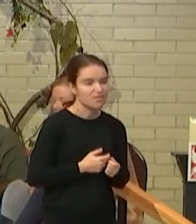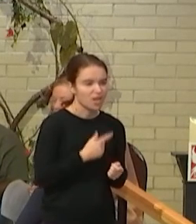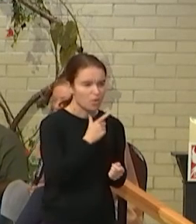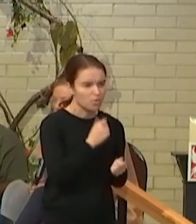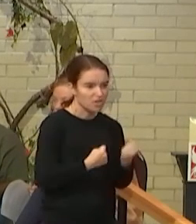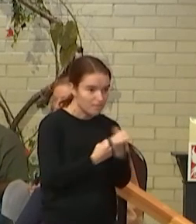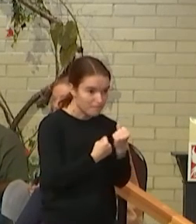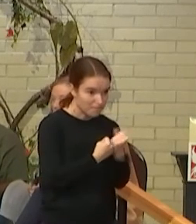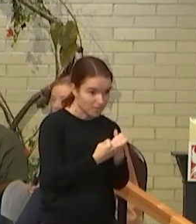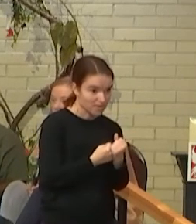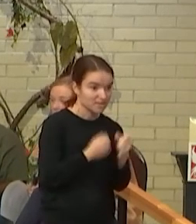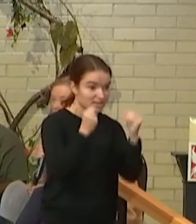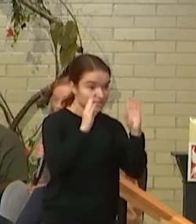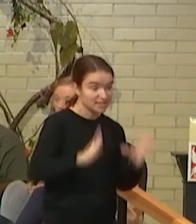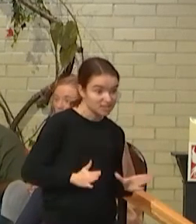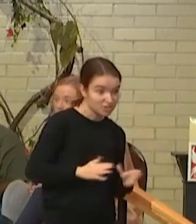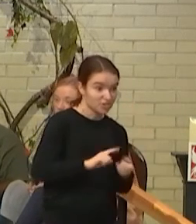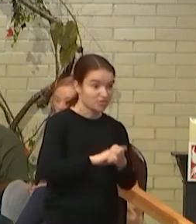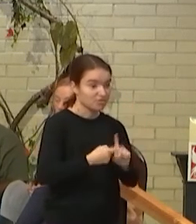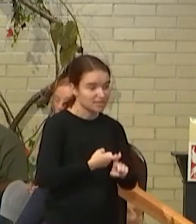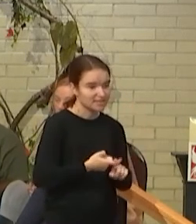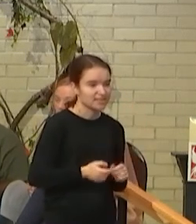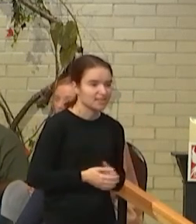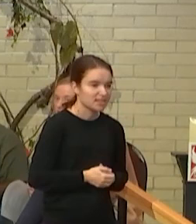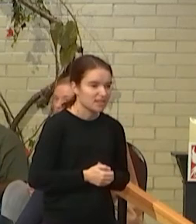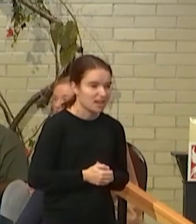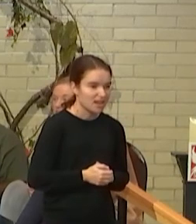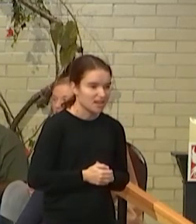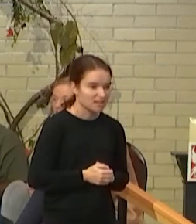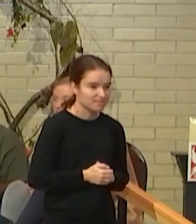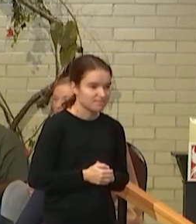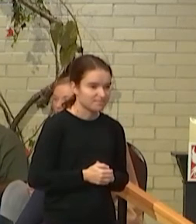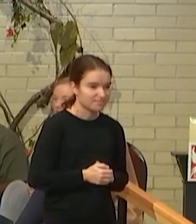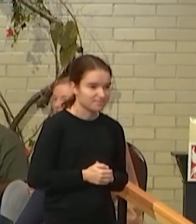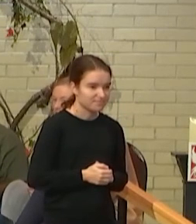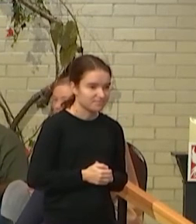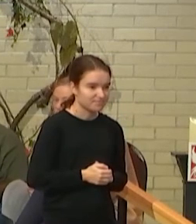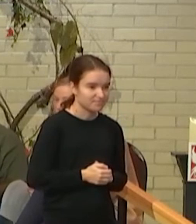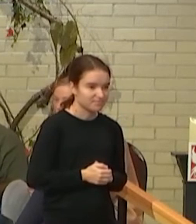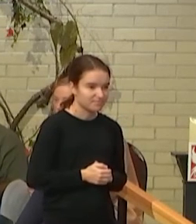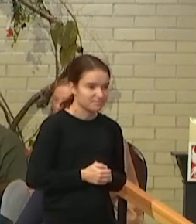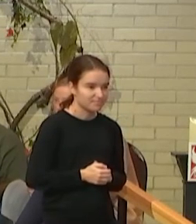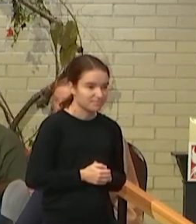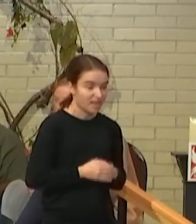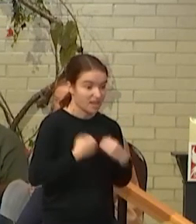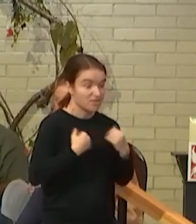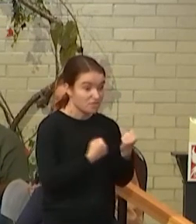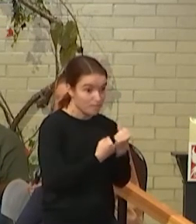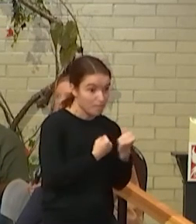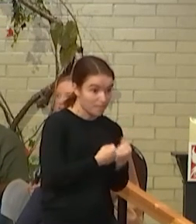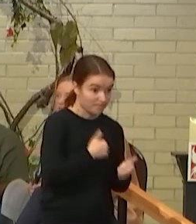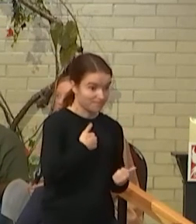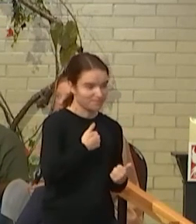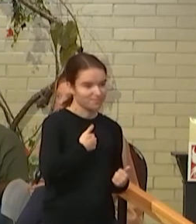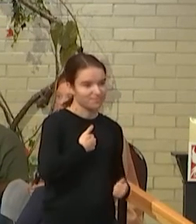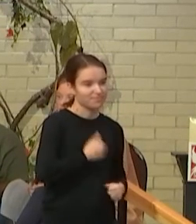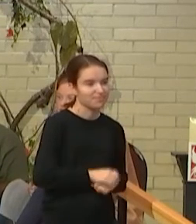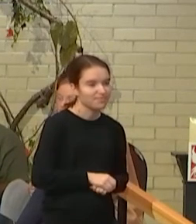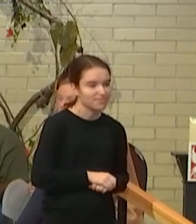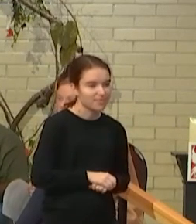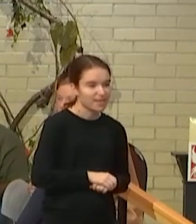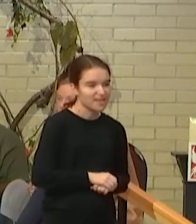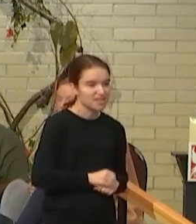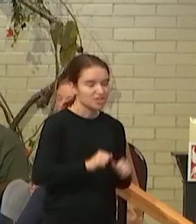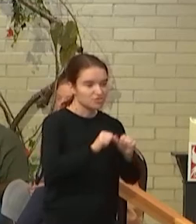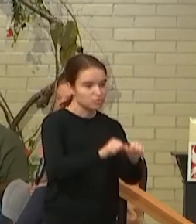teacher, I have great support at home, but even if I didn't, like I have support for myself, and I constantly